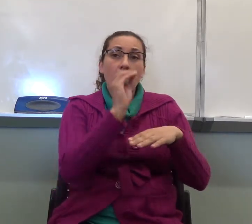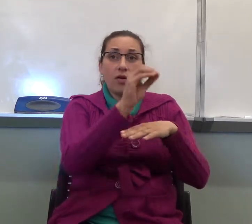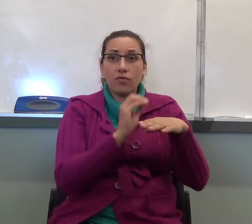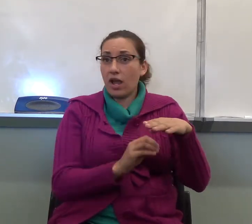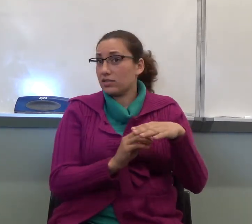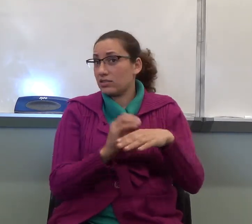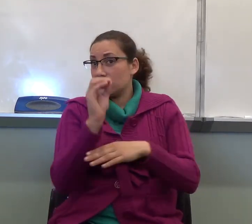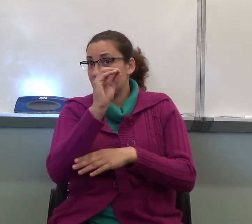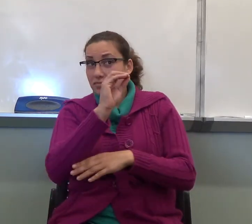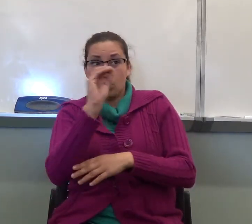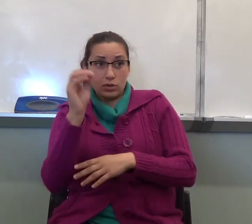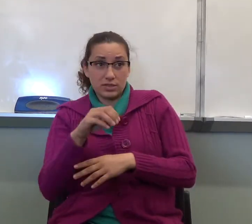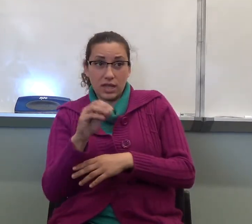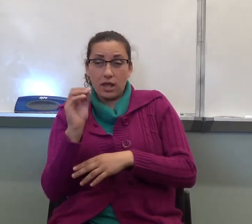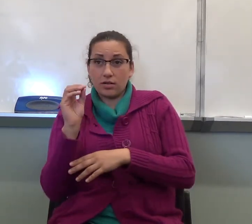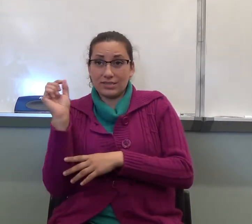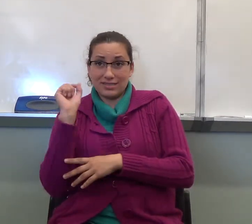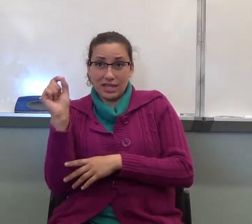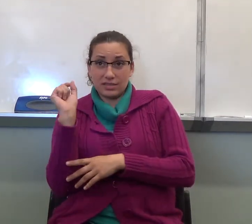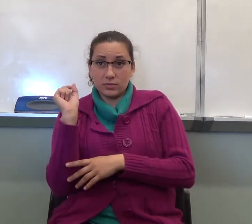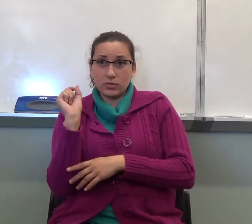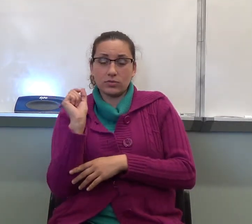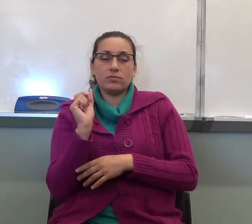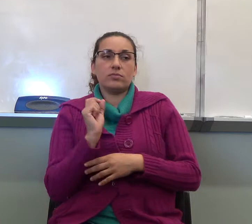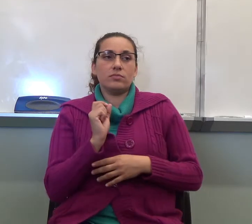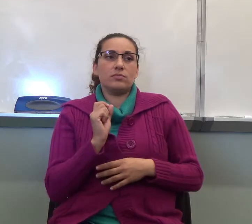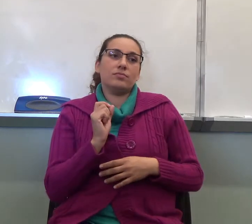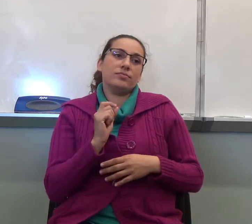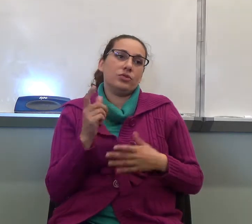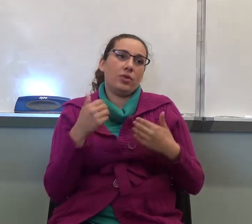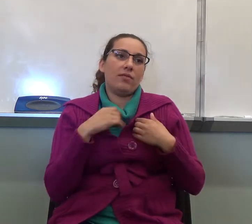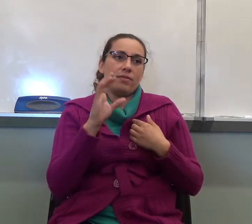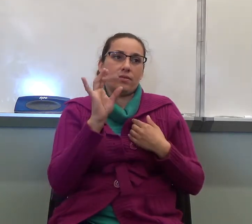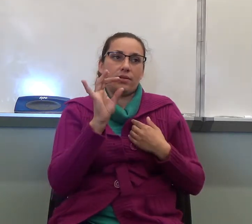that list, there's 8 of them there, just to check to see if they fit.